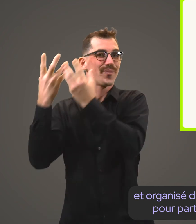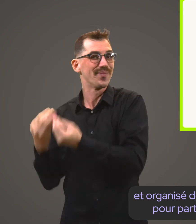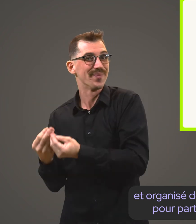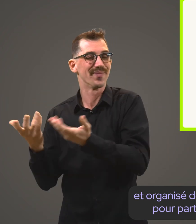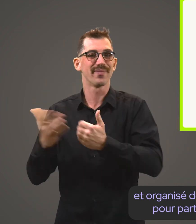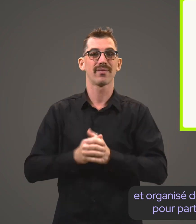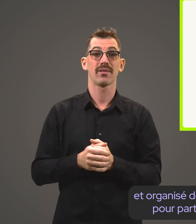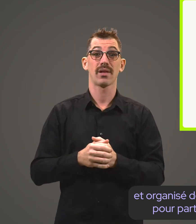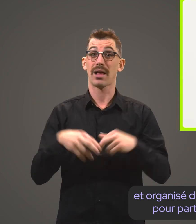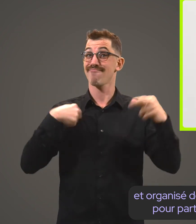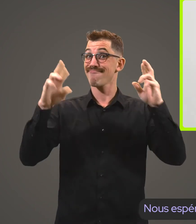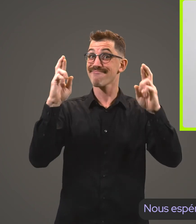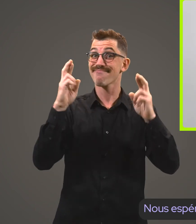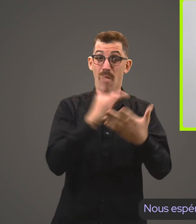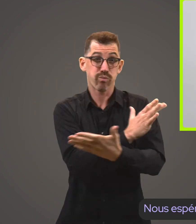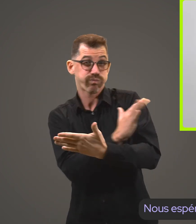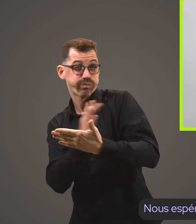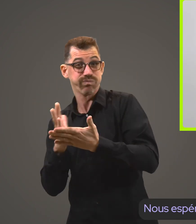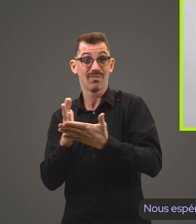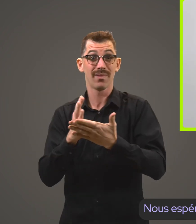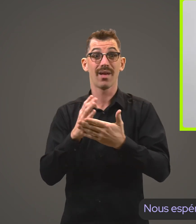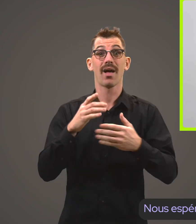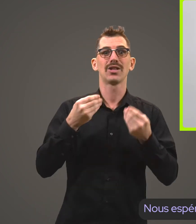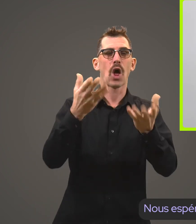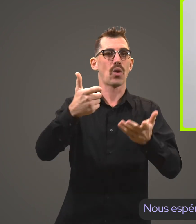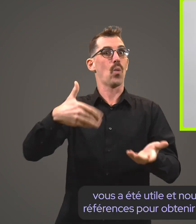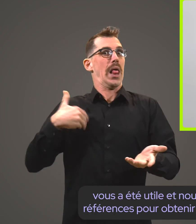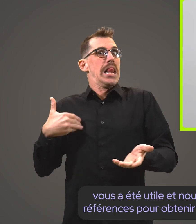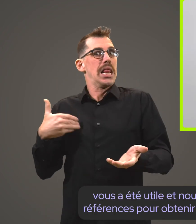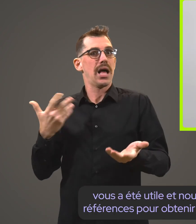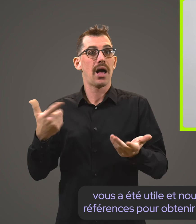to share the results. We hope that you found this